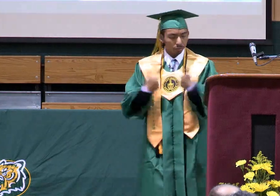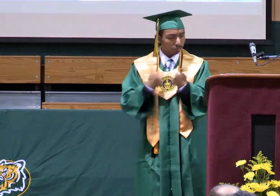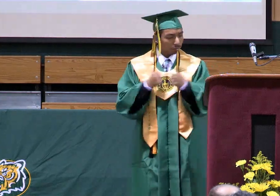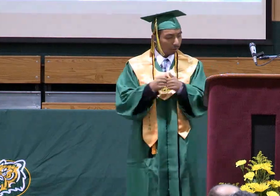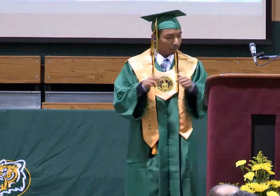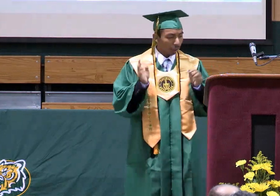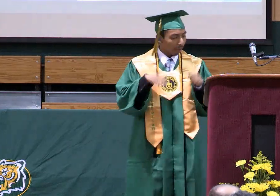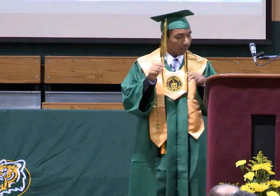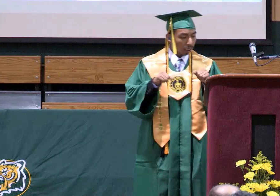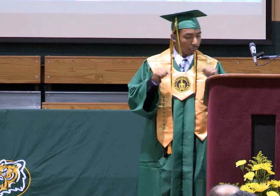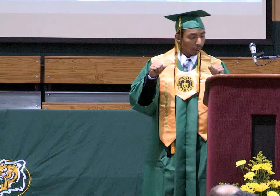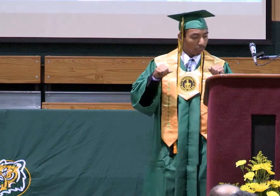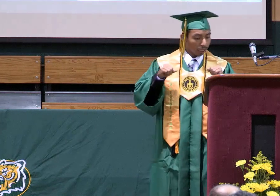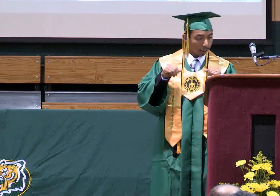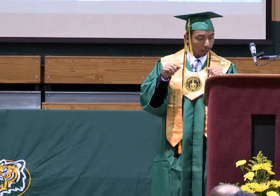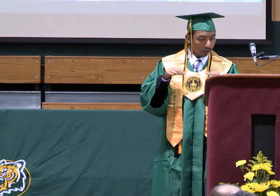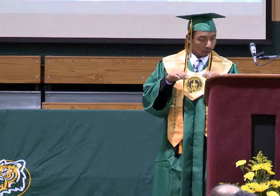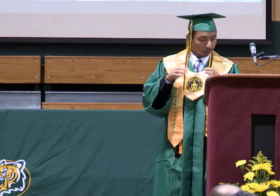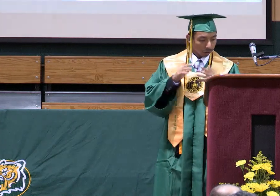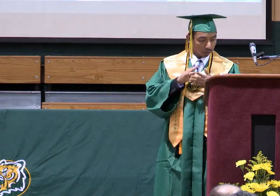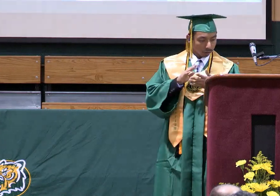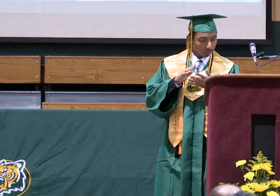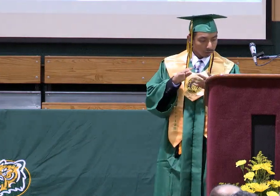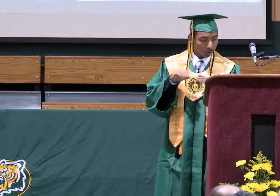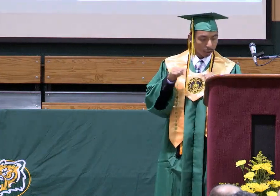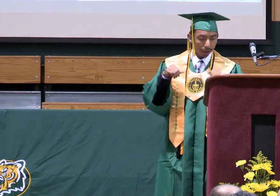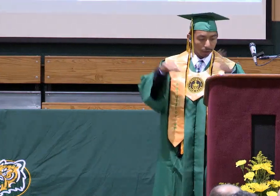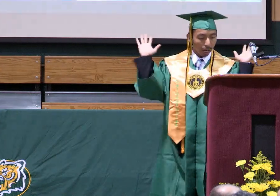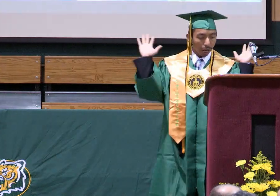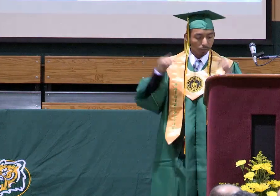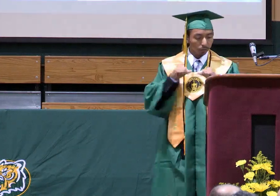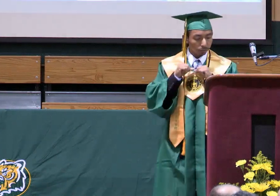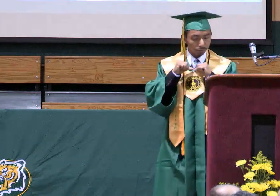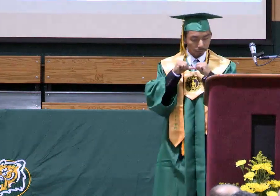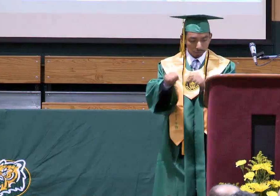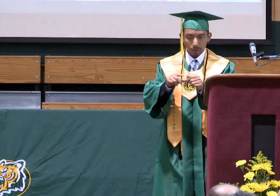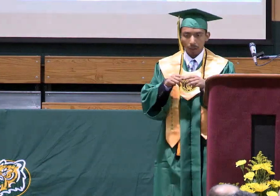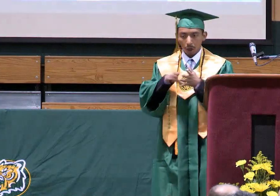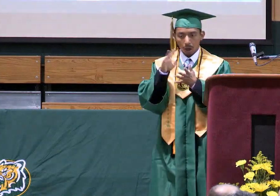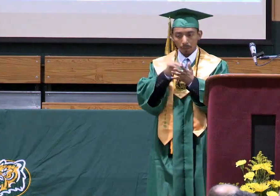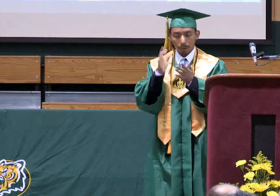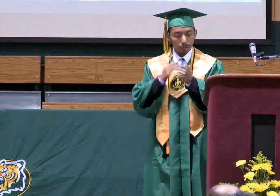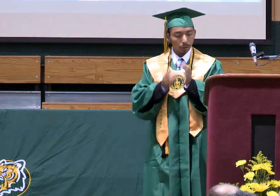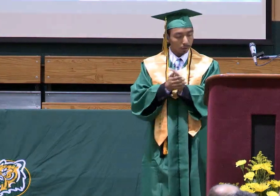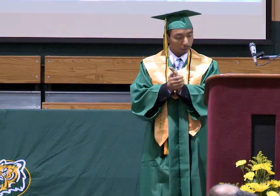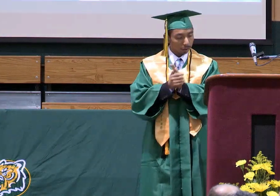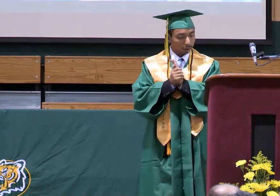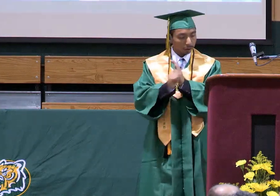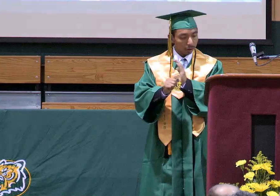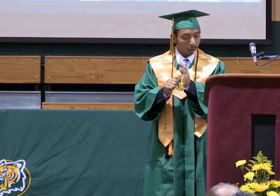The classes here have been rigorous and challenging, and I haven't given up. I've learned a lot here.